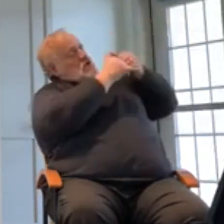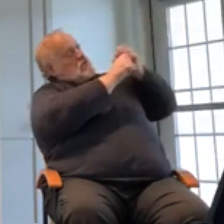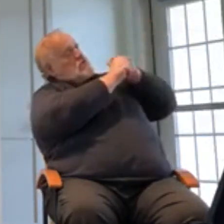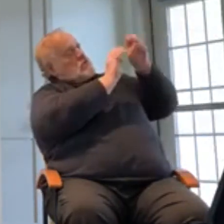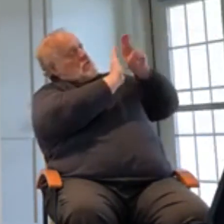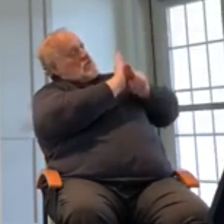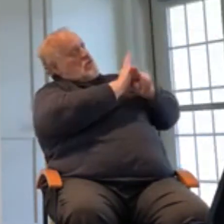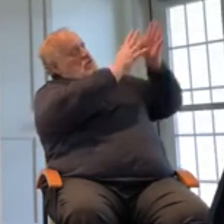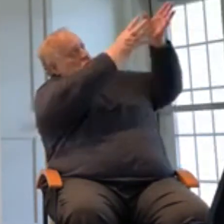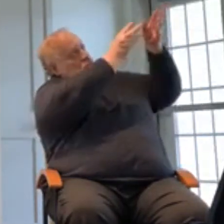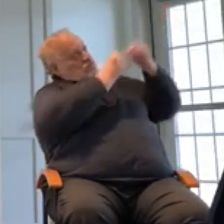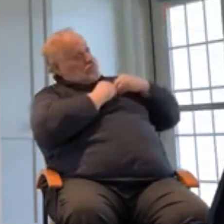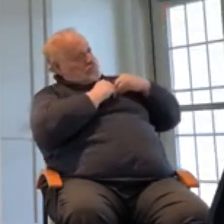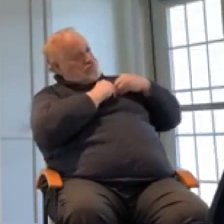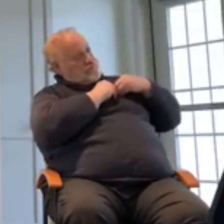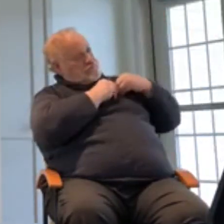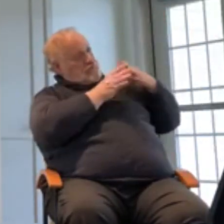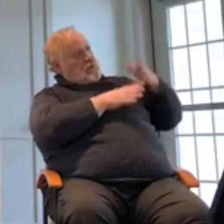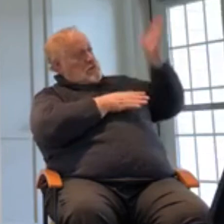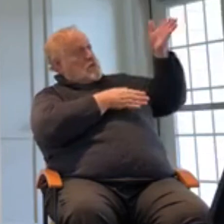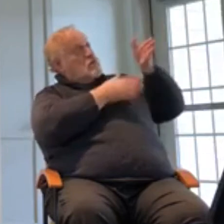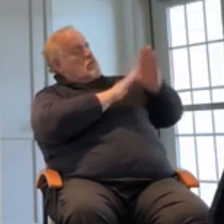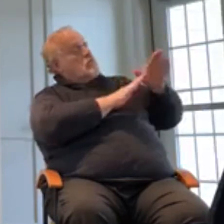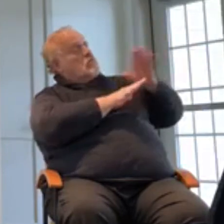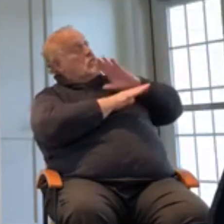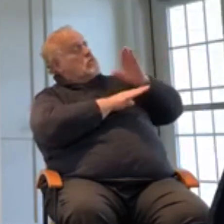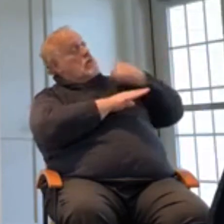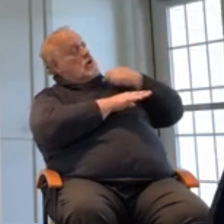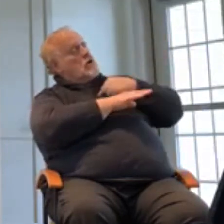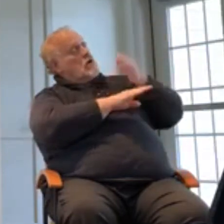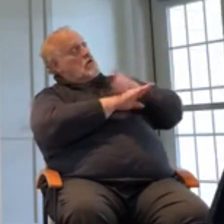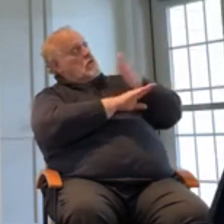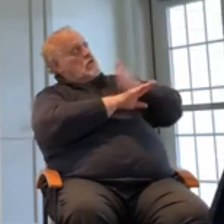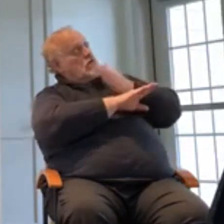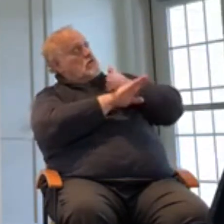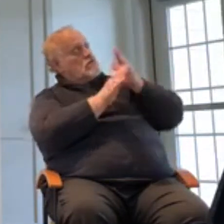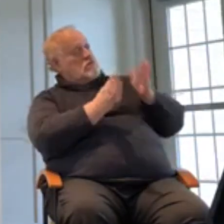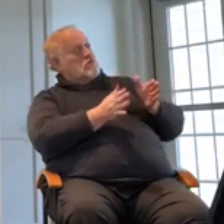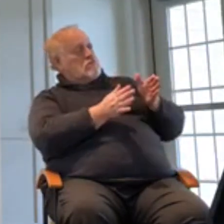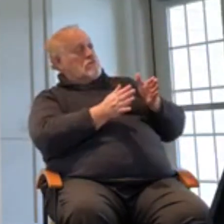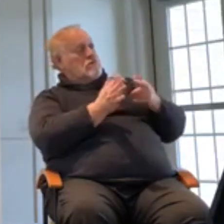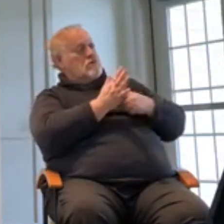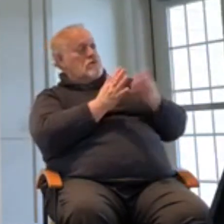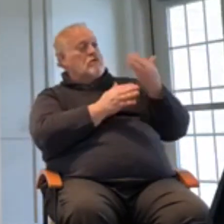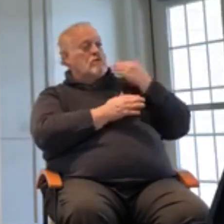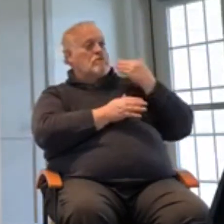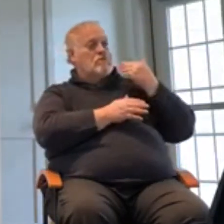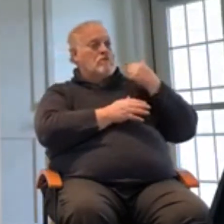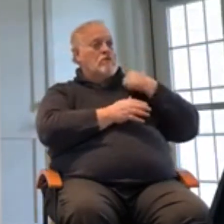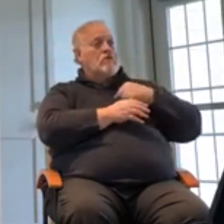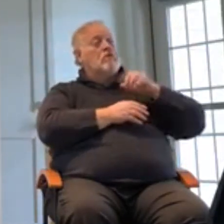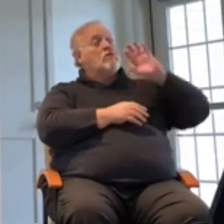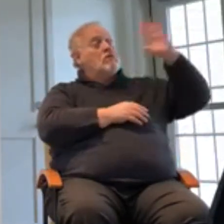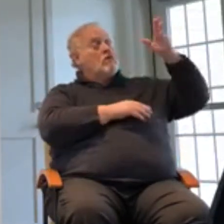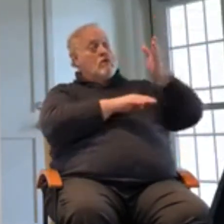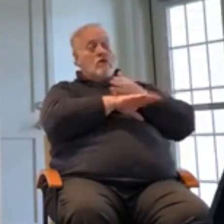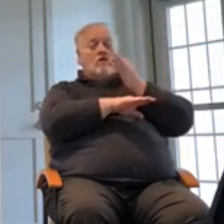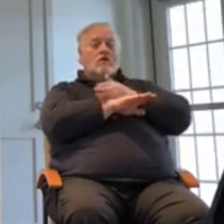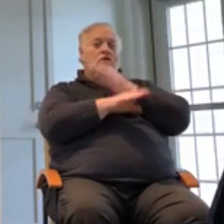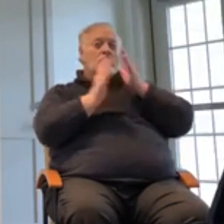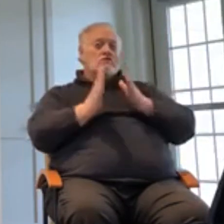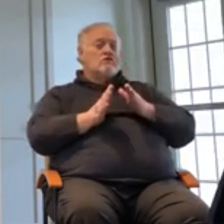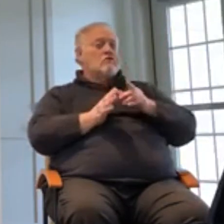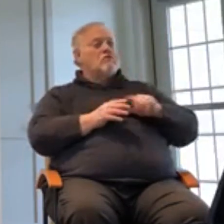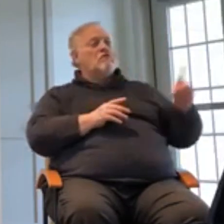salvation. Allow him to be your shepherd. And this morning, are you one of the sheep that have gone